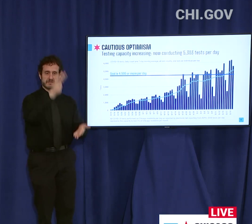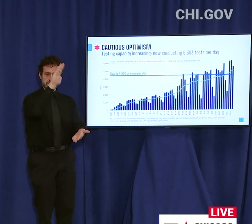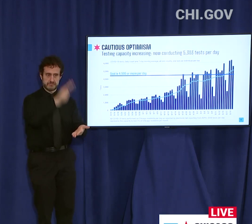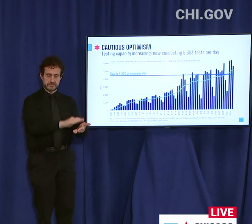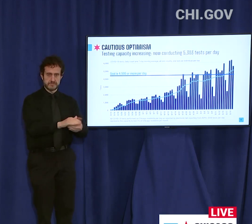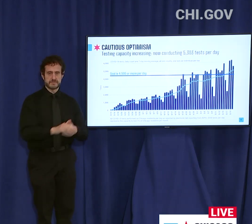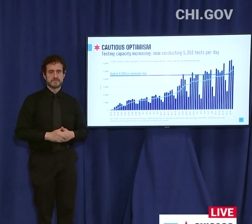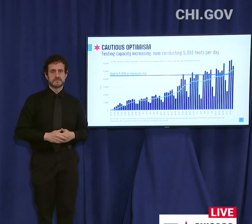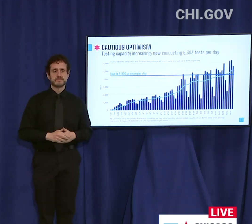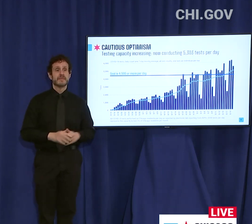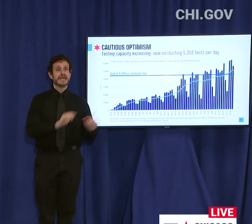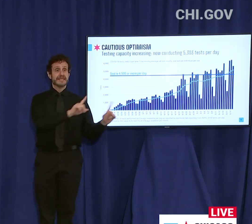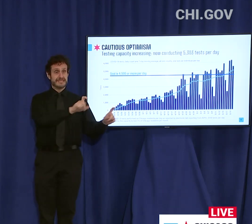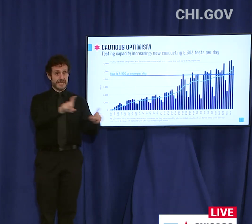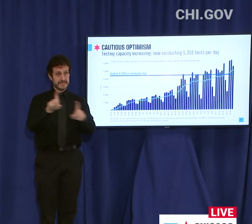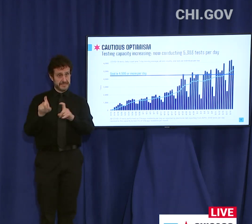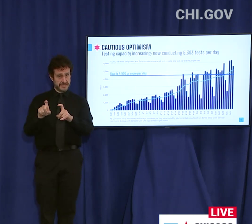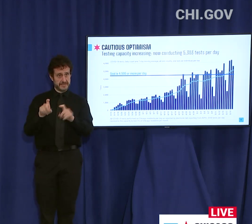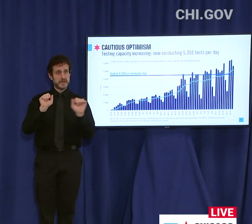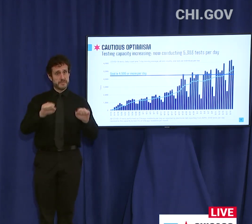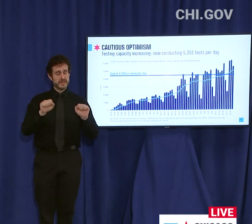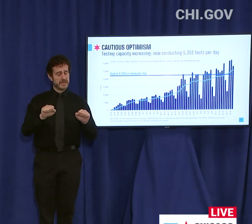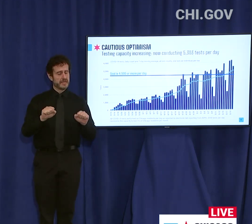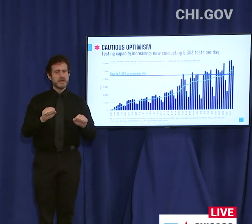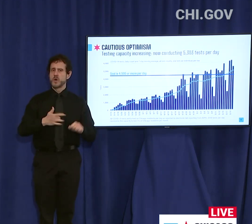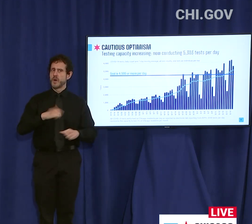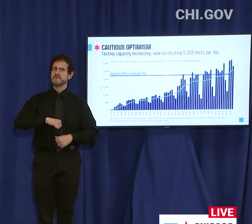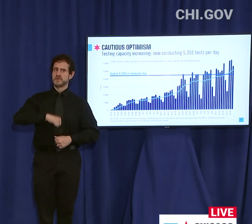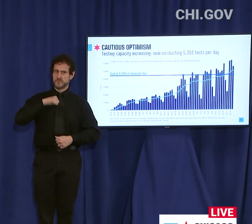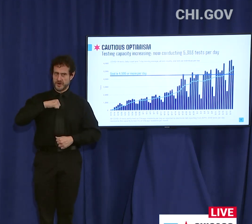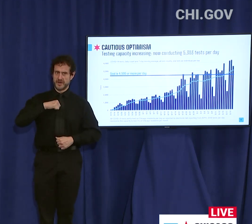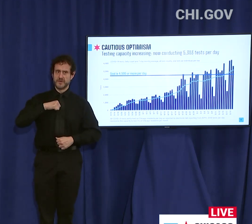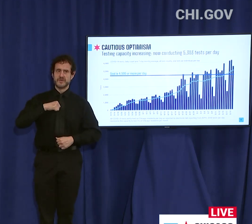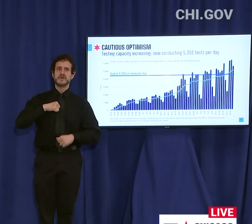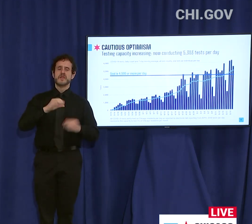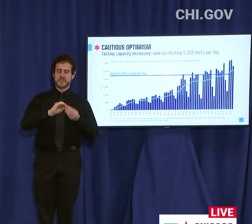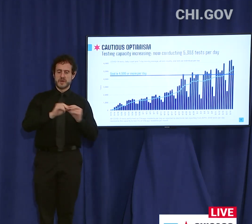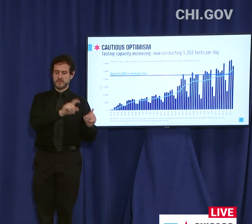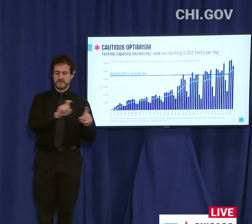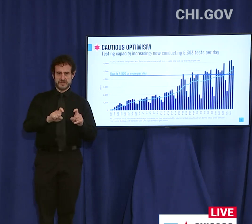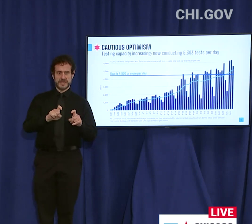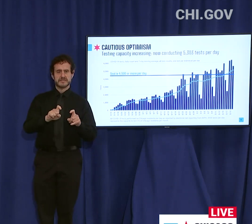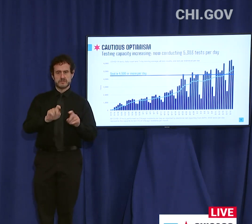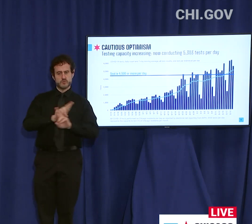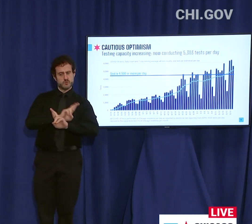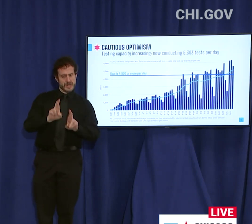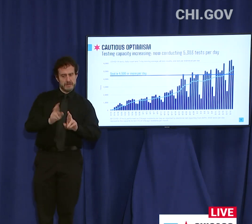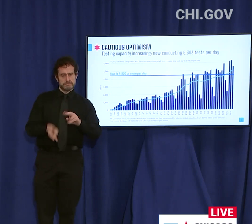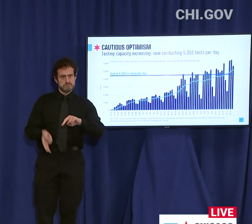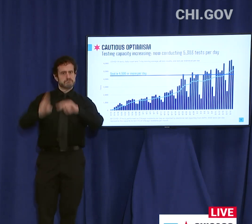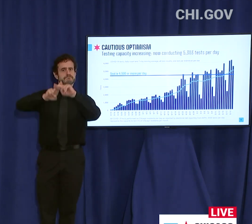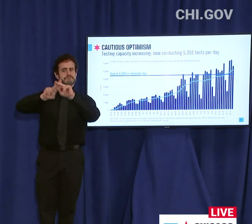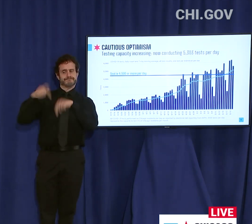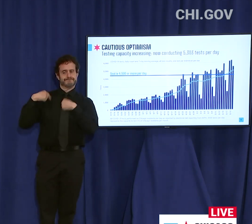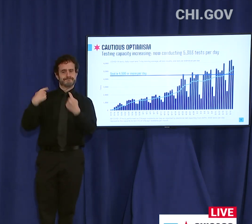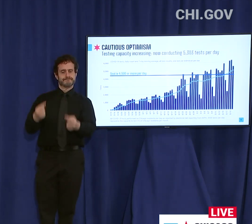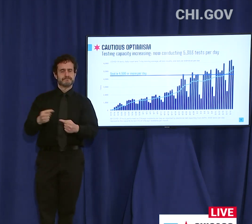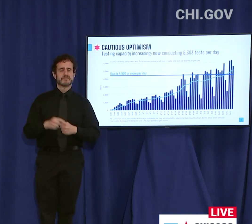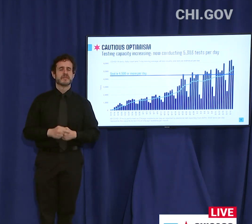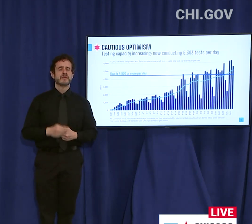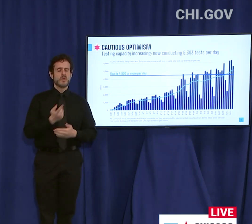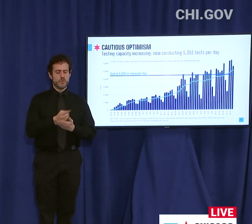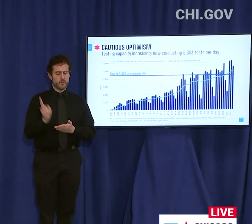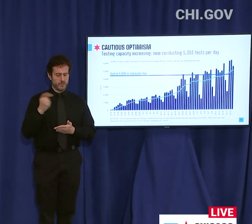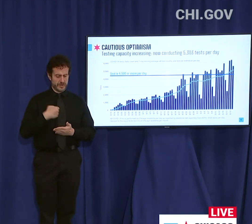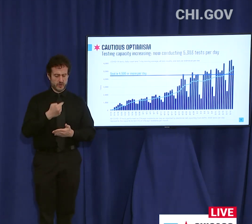testing capacity in particular, I'm really proud of the progress here. So you'll remember when I was up here just a week ago, we said we're almost to